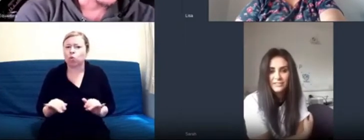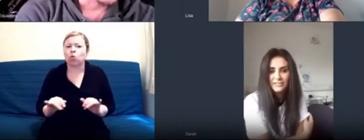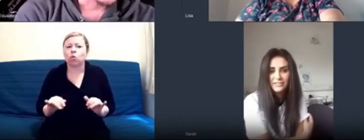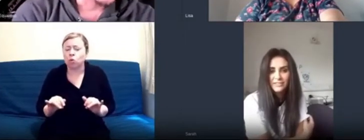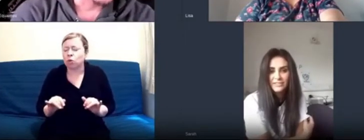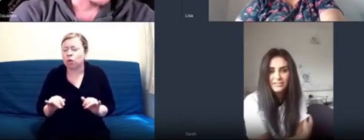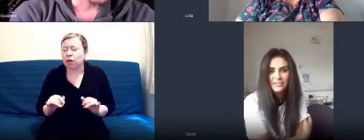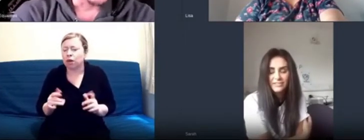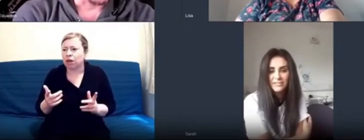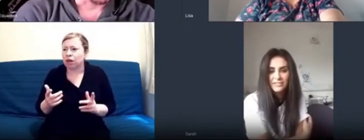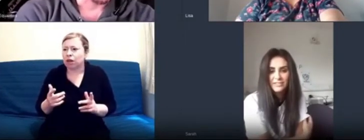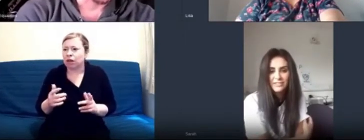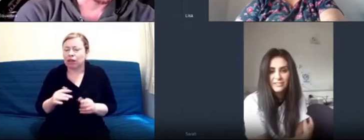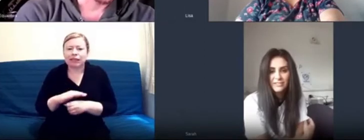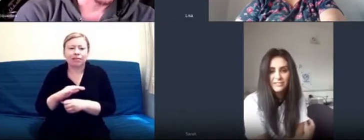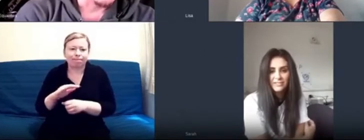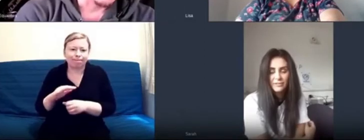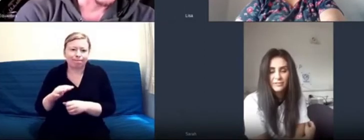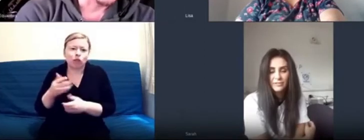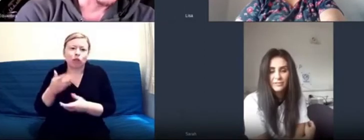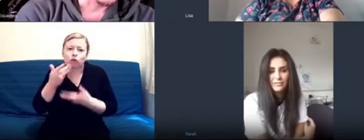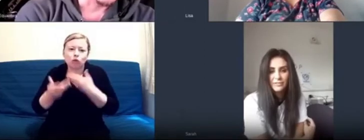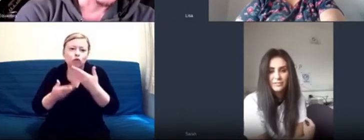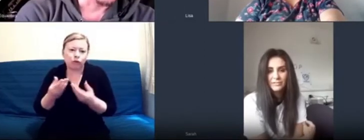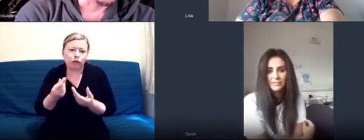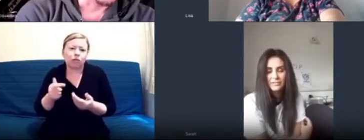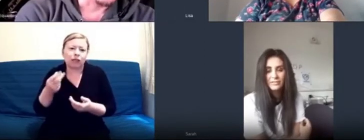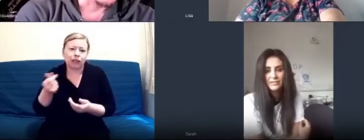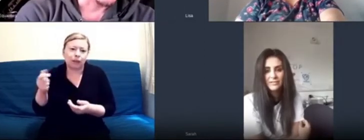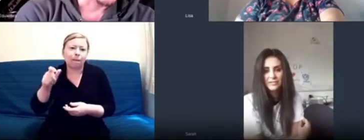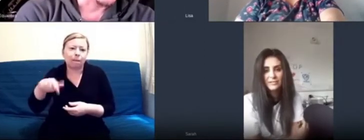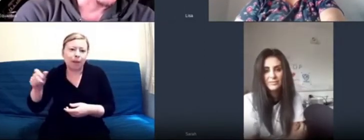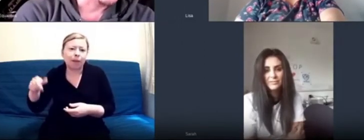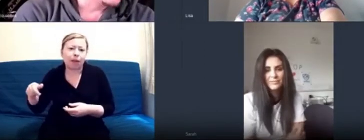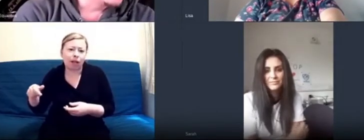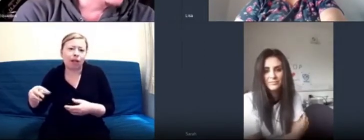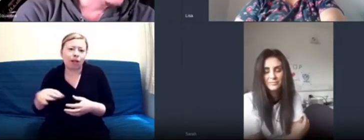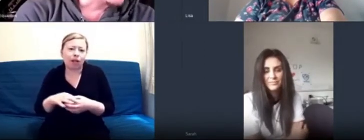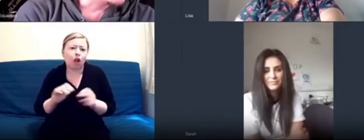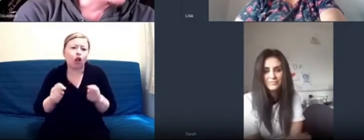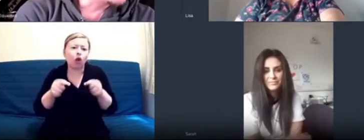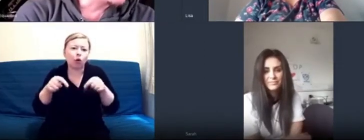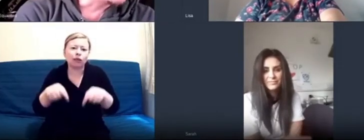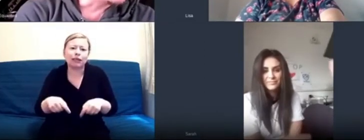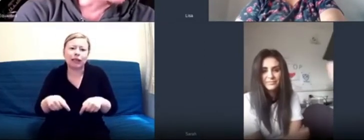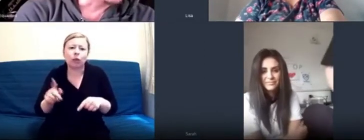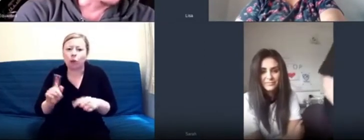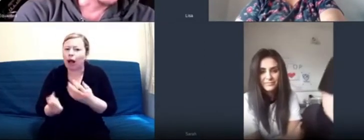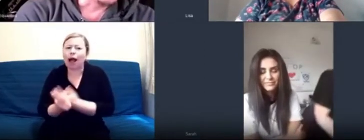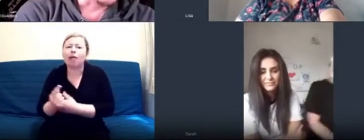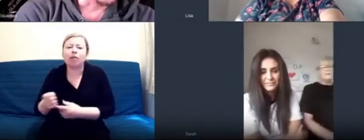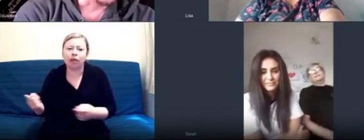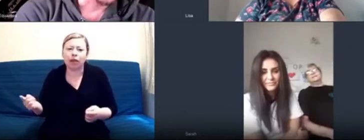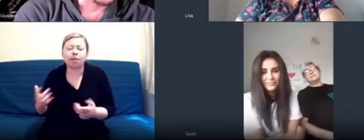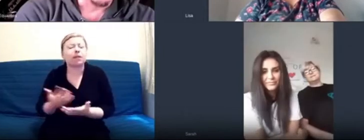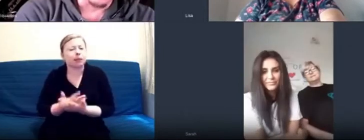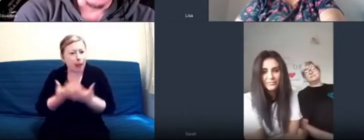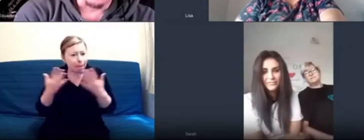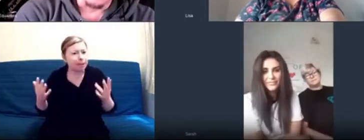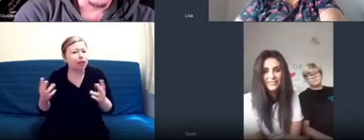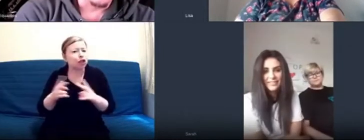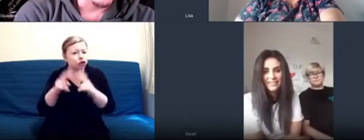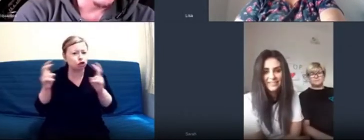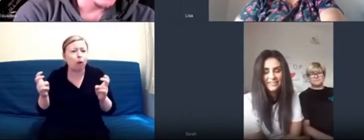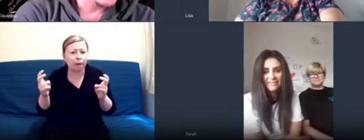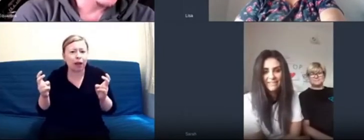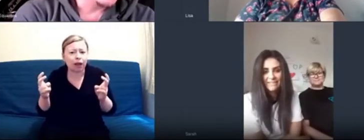people that were saying what was happening to them during the lockdown and the repercussion. And I don't know if it's a big topic or a chat of its